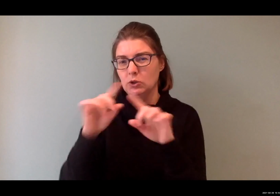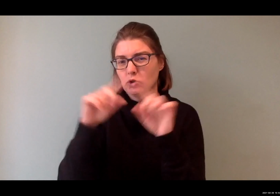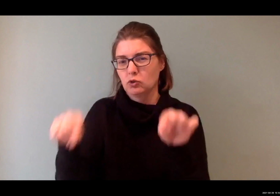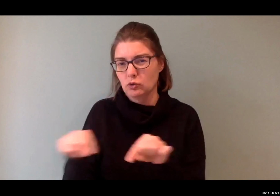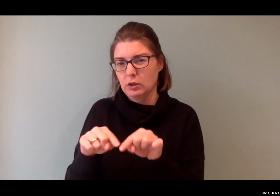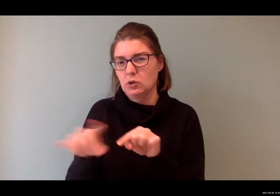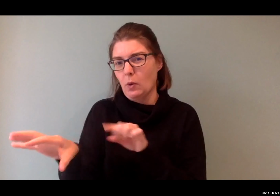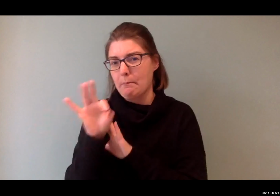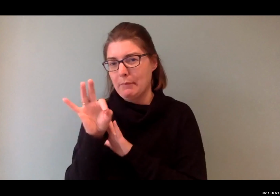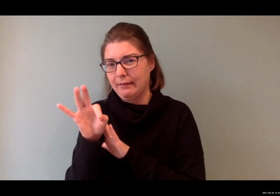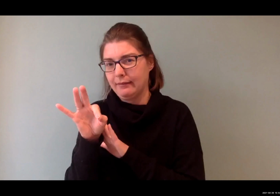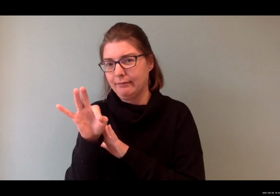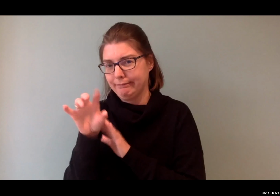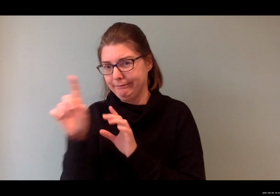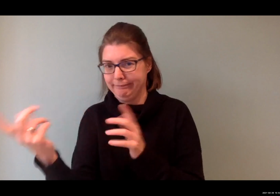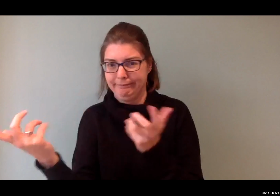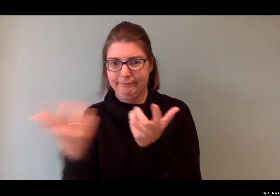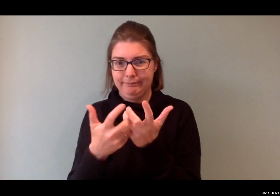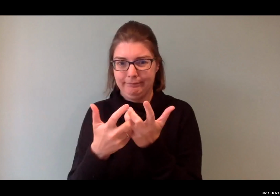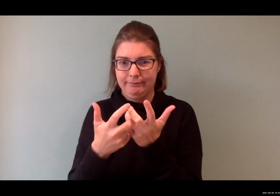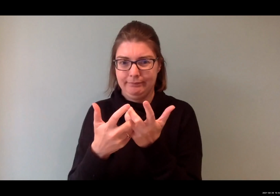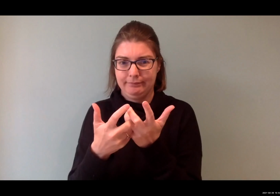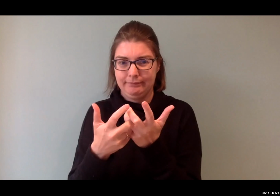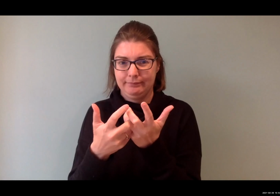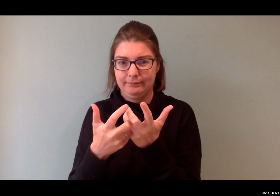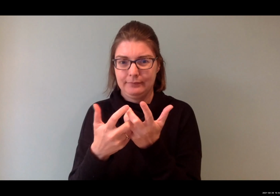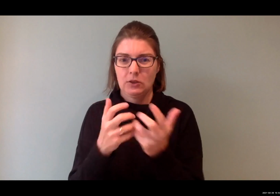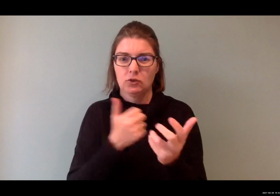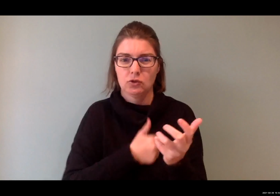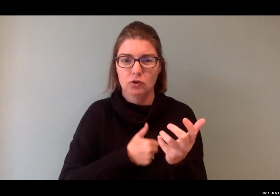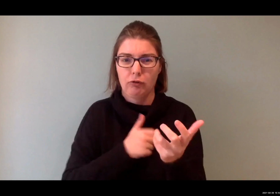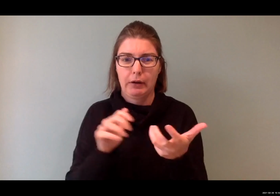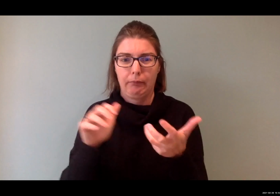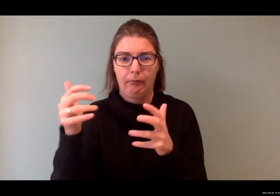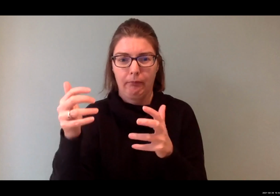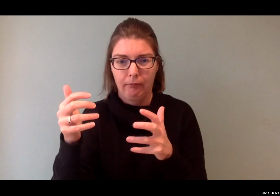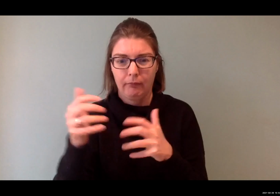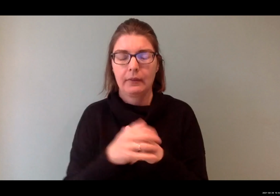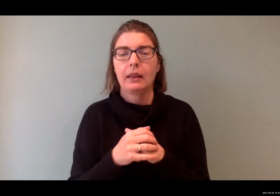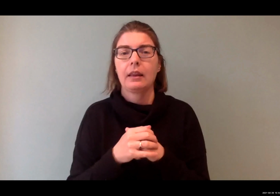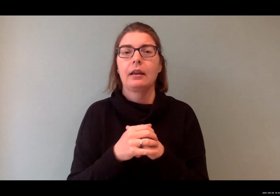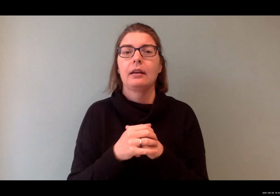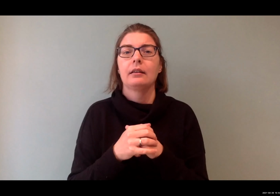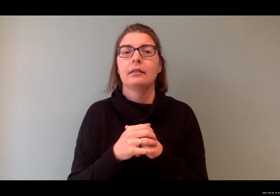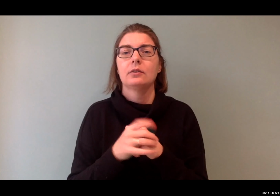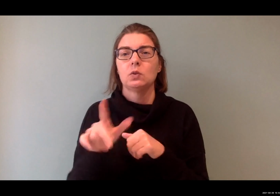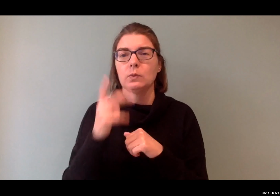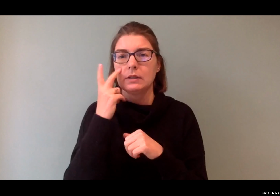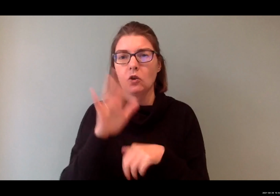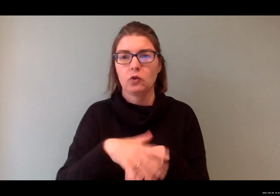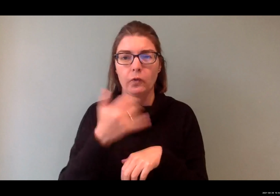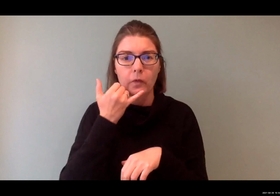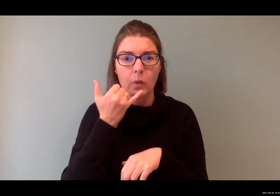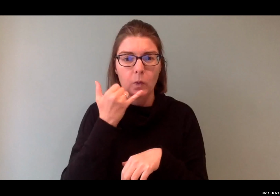going to pick it there. So yeah, apologies about that little snafu, but if you'll see on your phone,